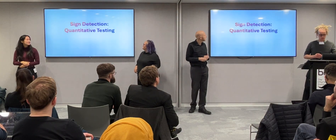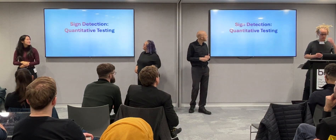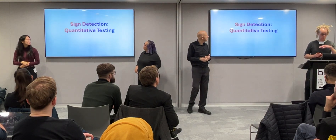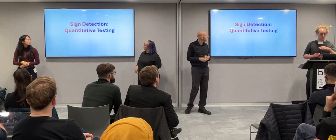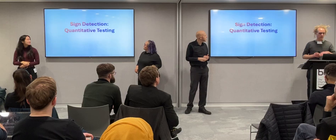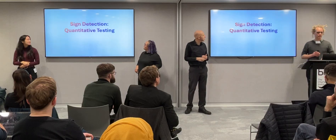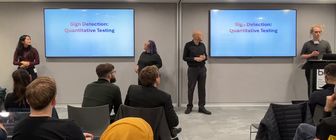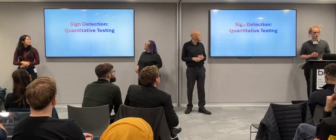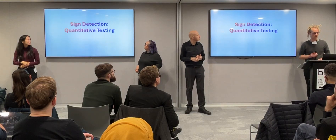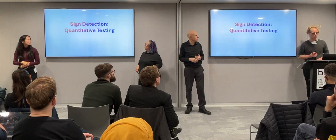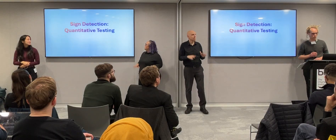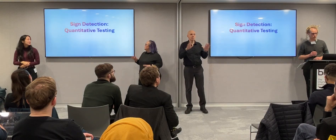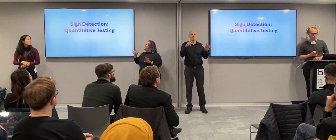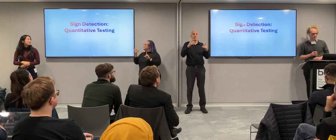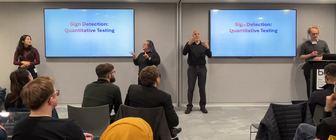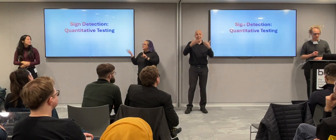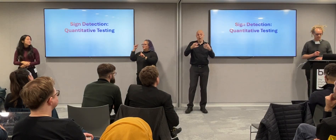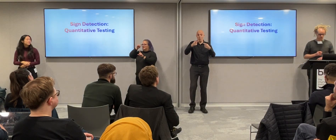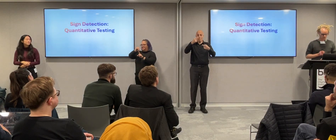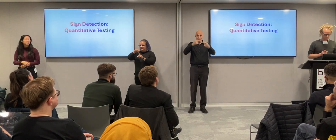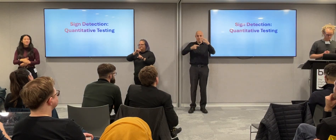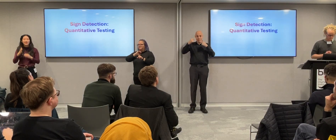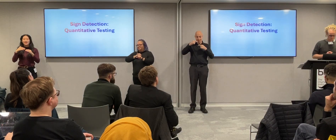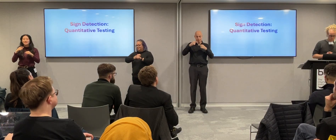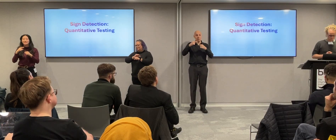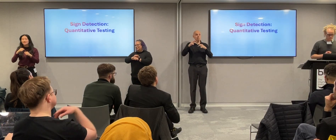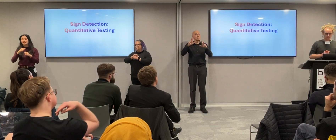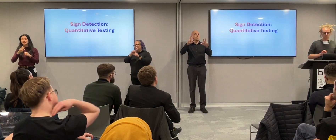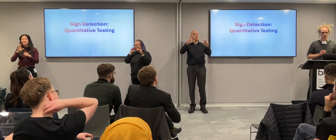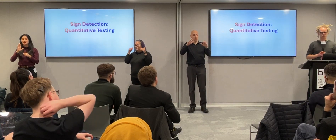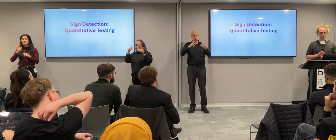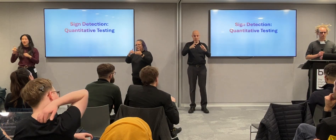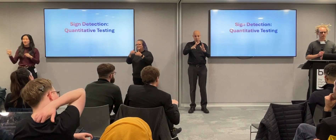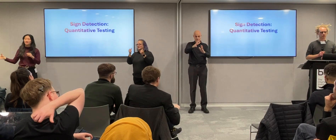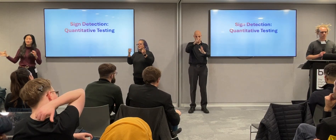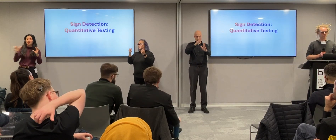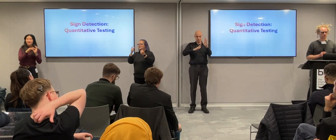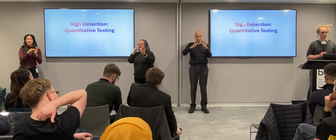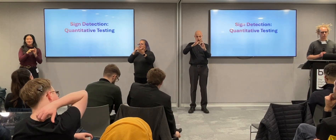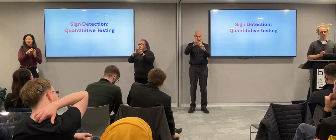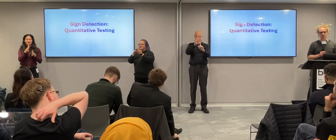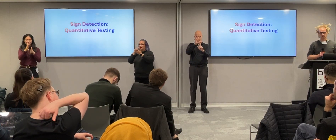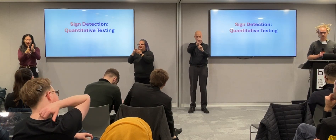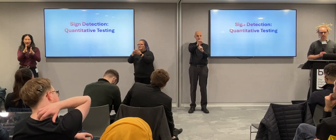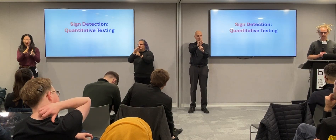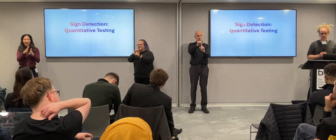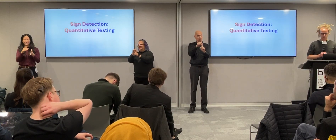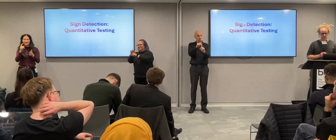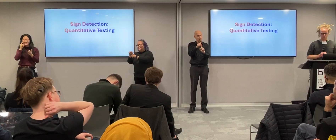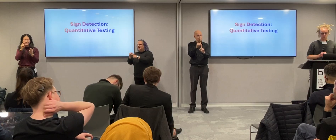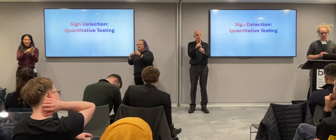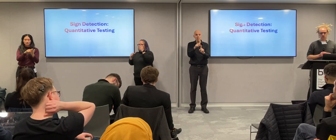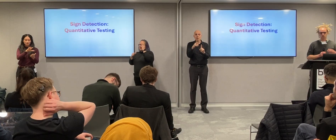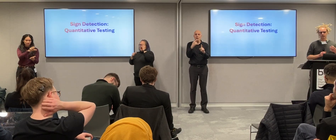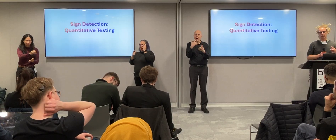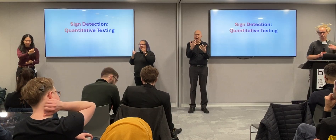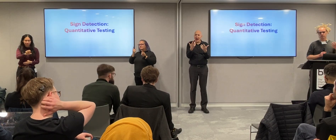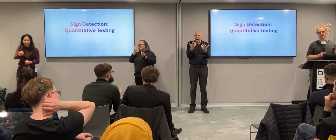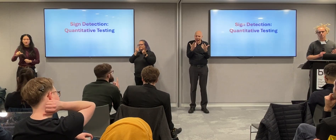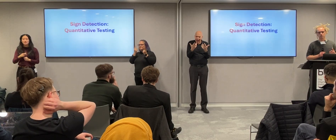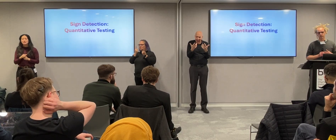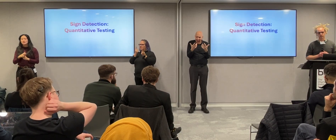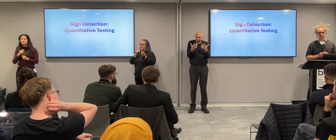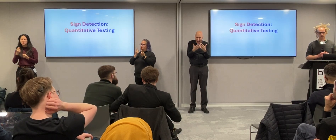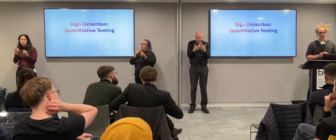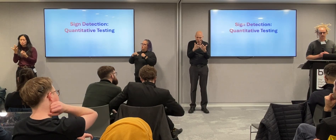Okay, I want to go back to our work on sign detection, and I want to speak about quantitative testing. Like how do we actually